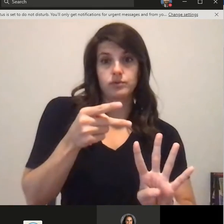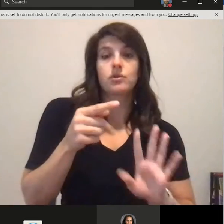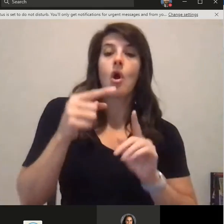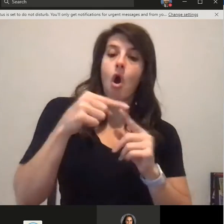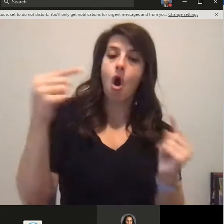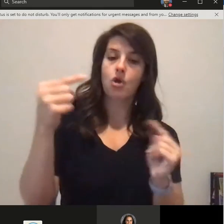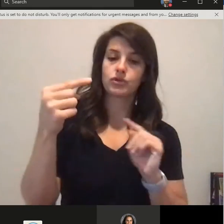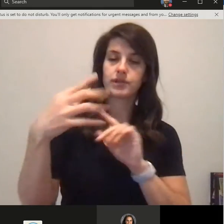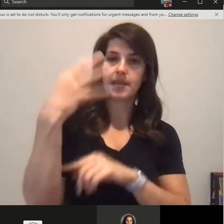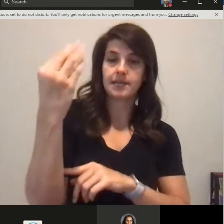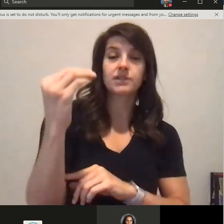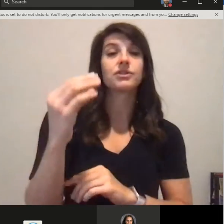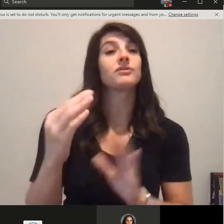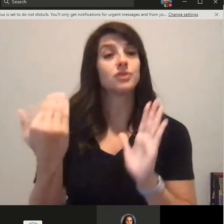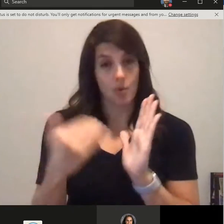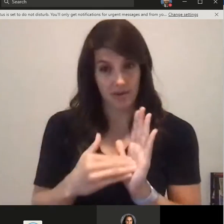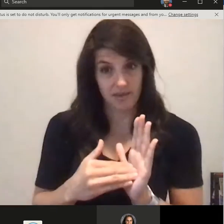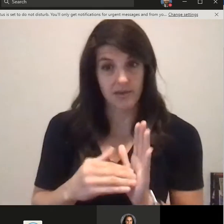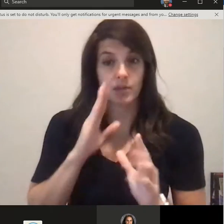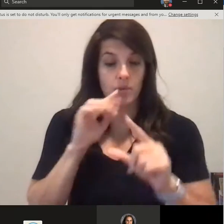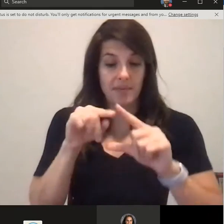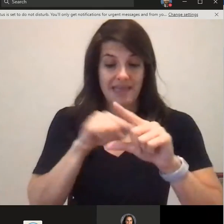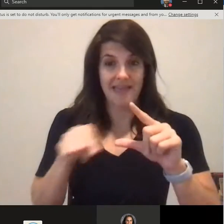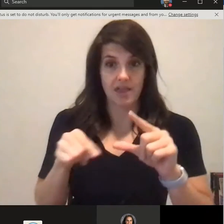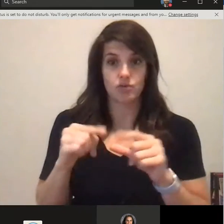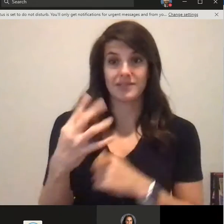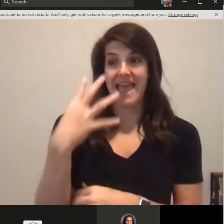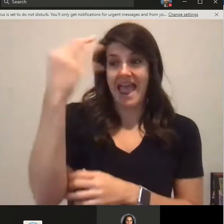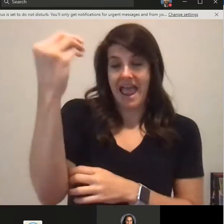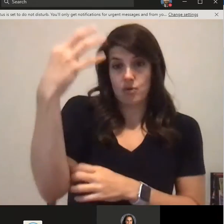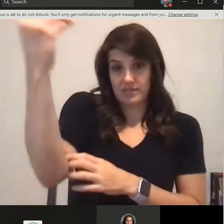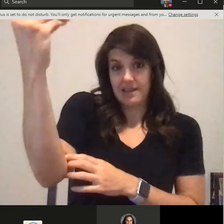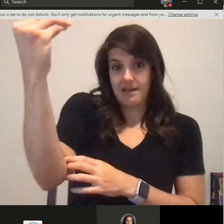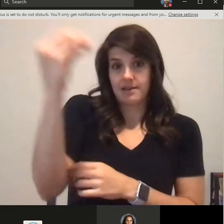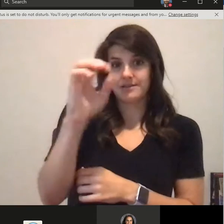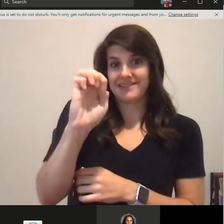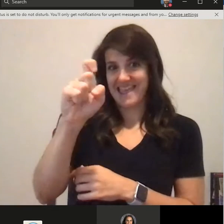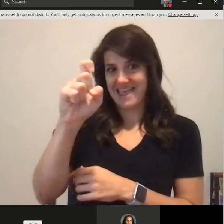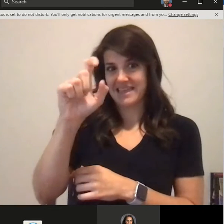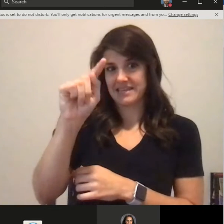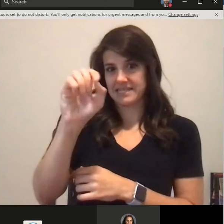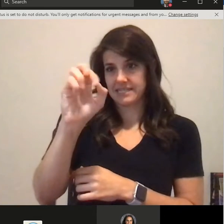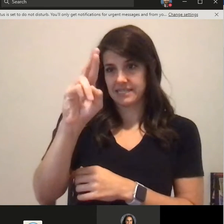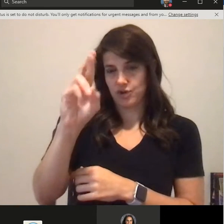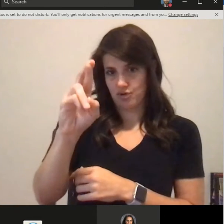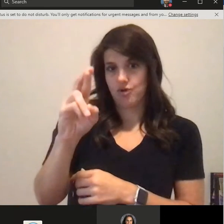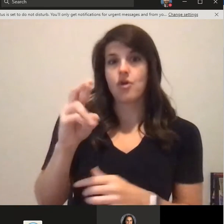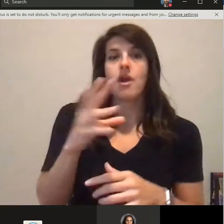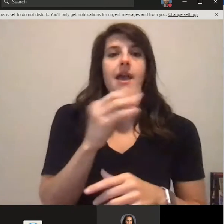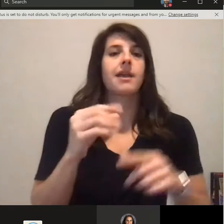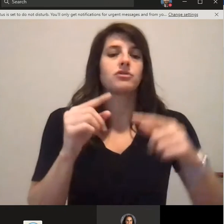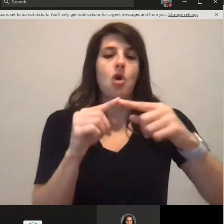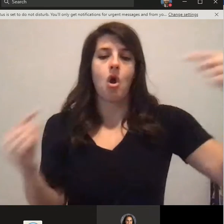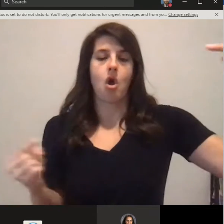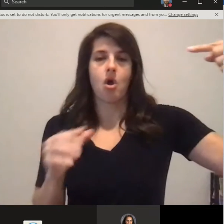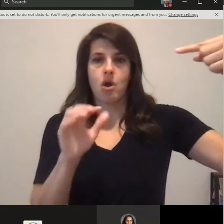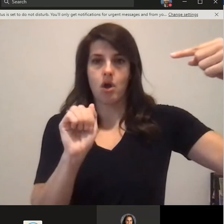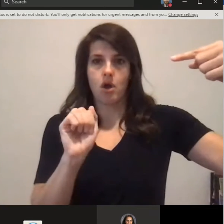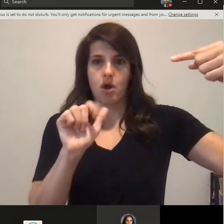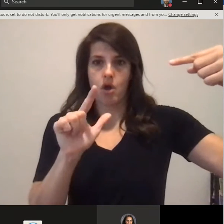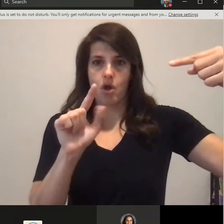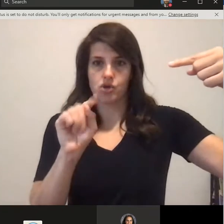angles on the exterior, the outside of a set of parallel lines, and we're looking at alternates. So based